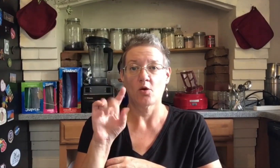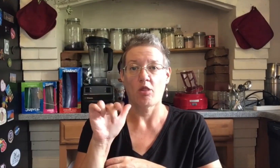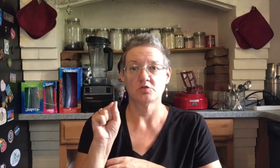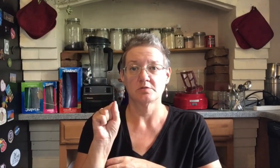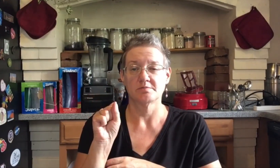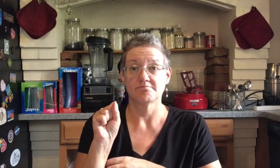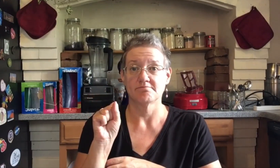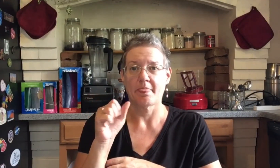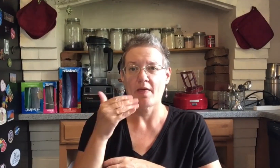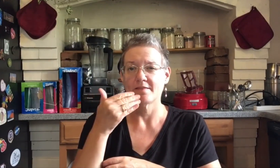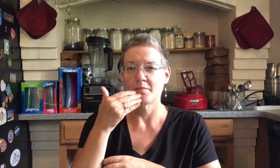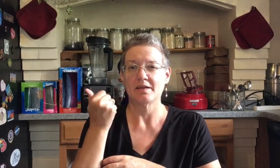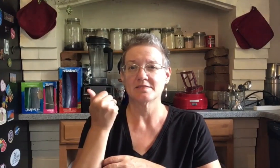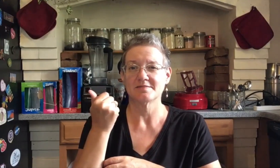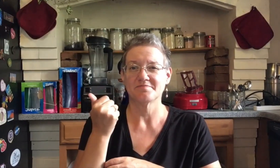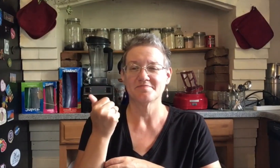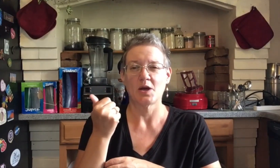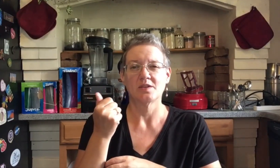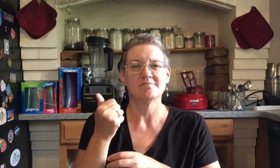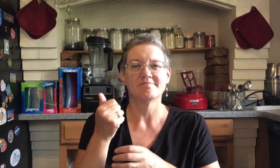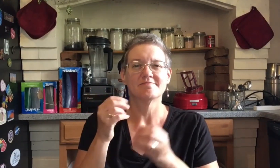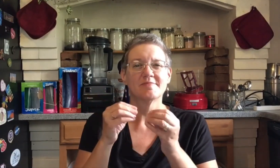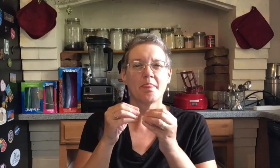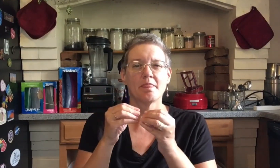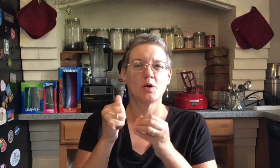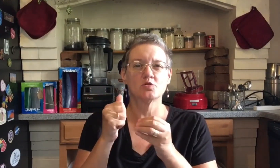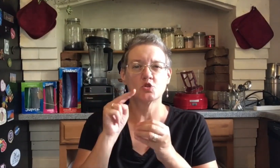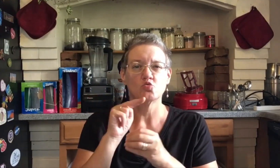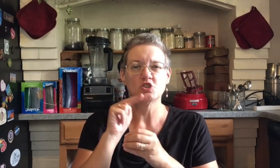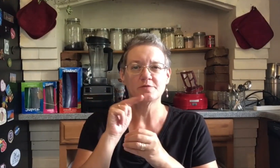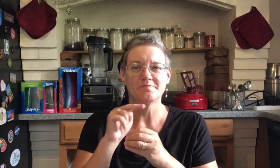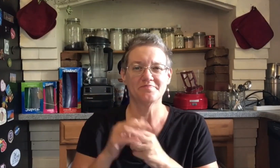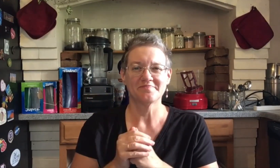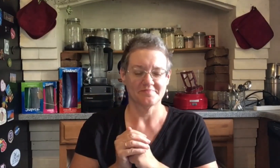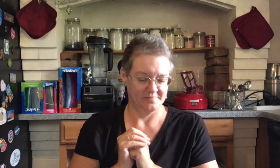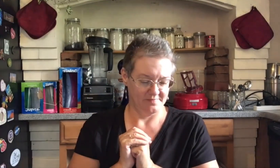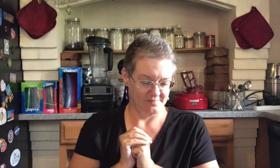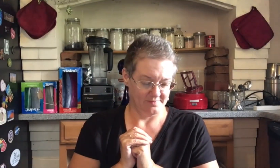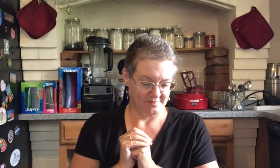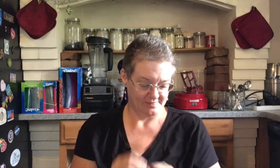and phytochemicals. They have the best nutrition.